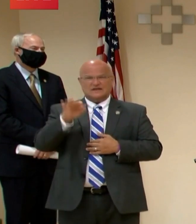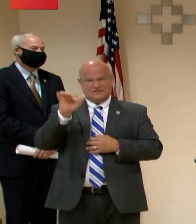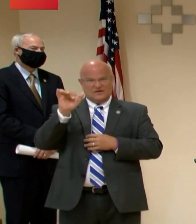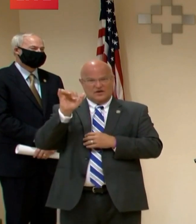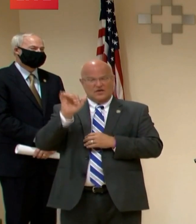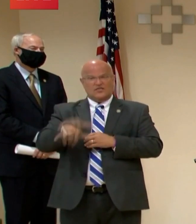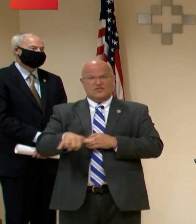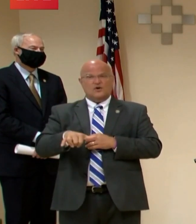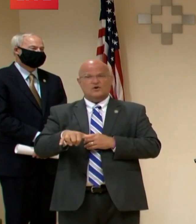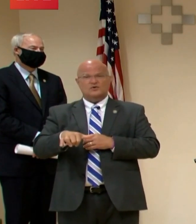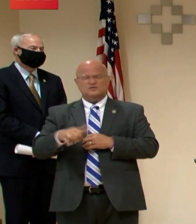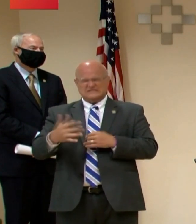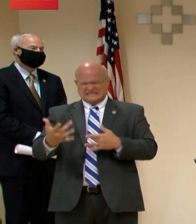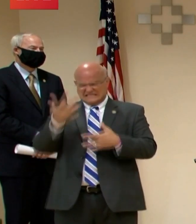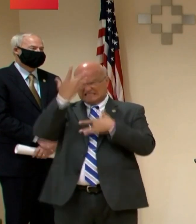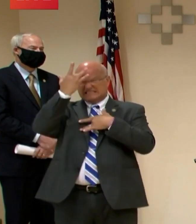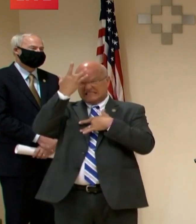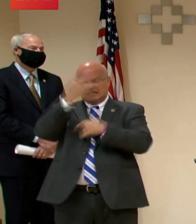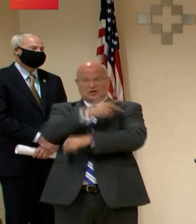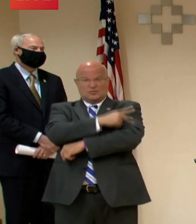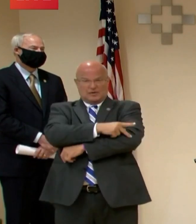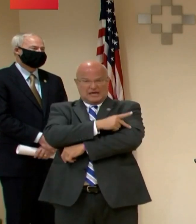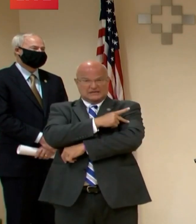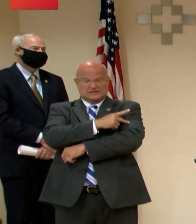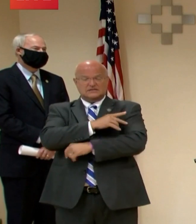those sick patients that